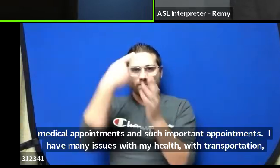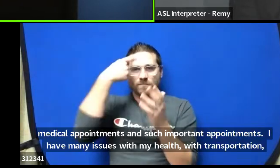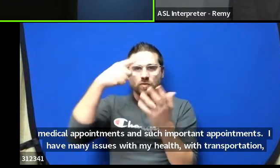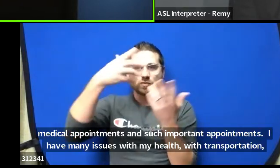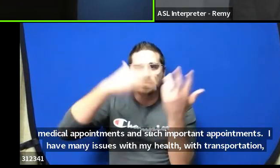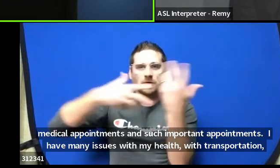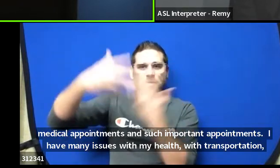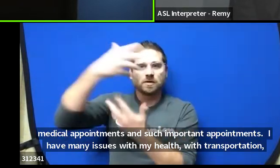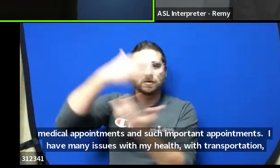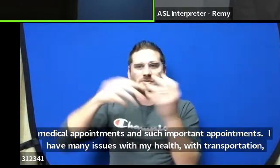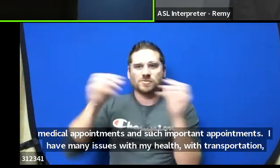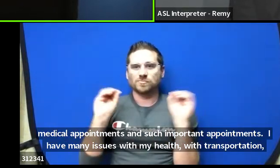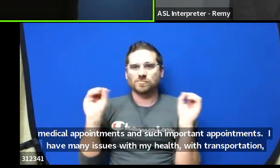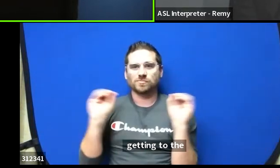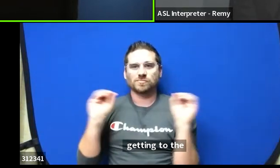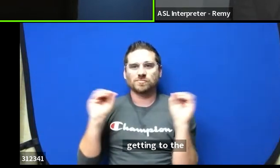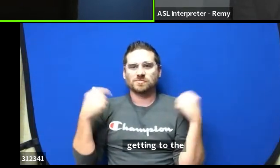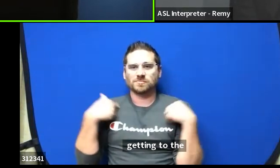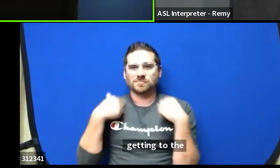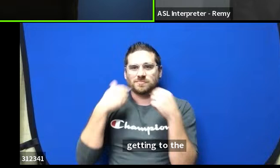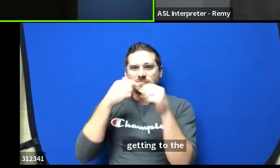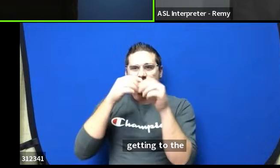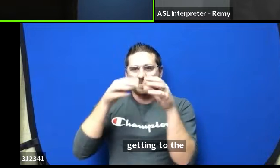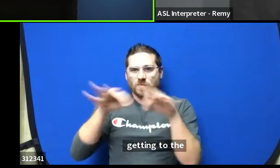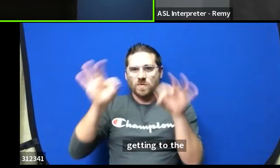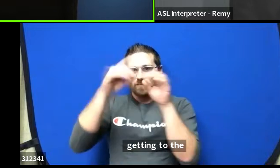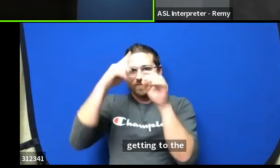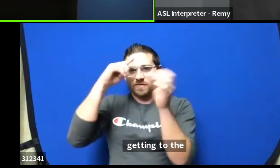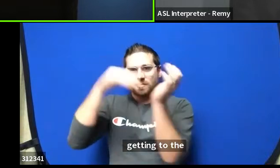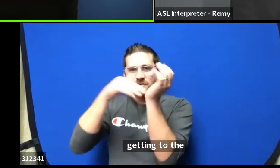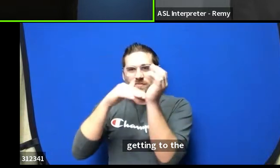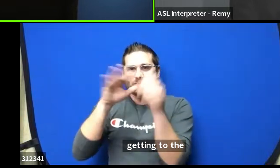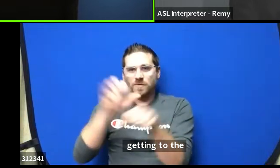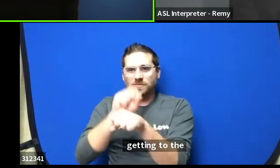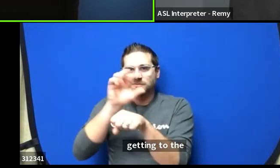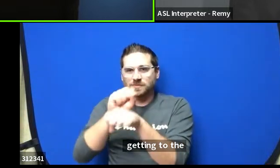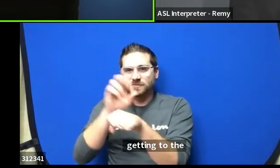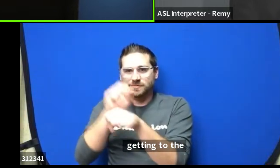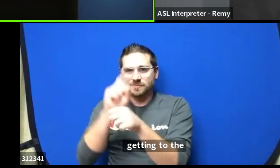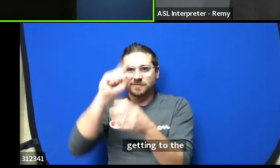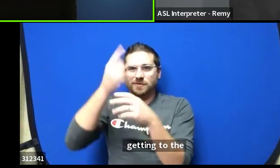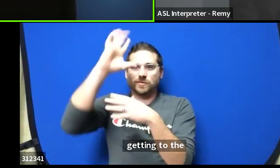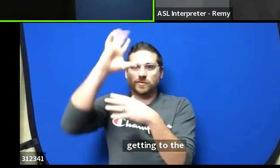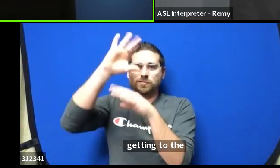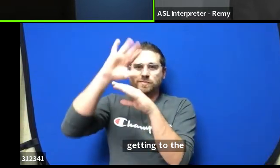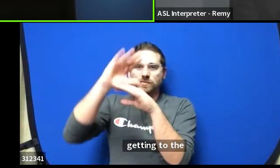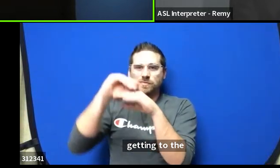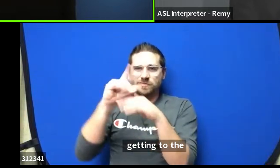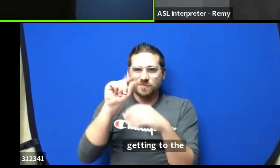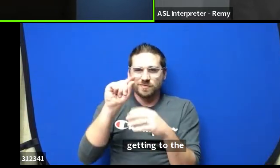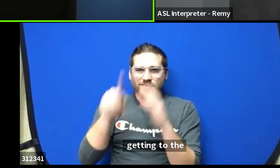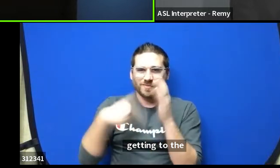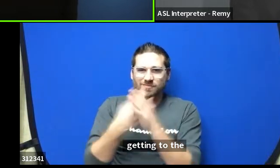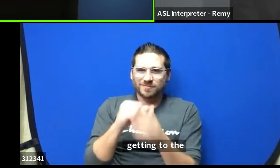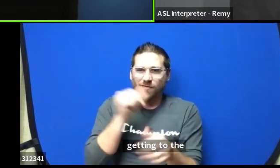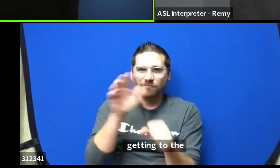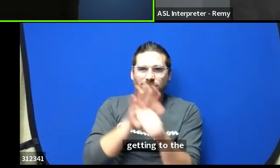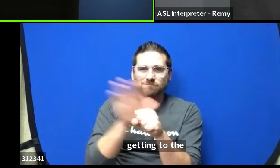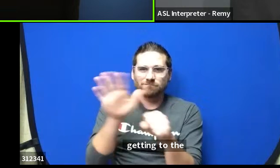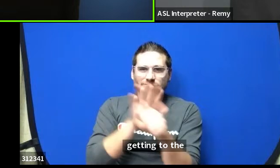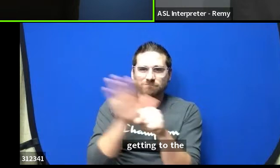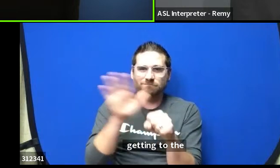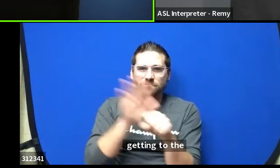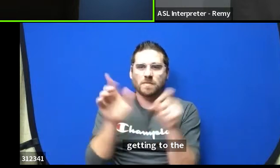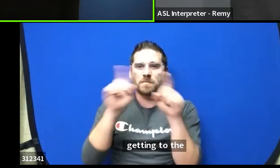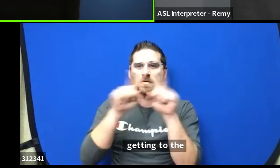SSP hours are very limited. There aren't enough SSP hours for social interactions. So it's important to have those hours for the